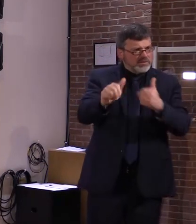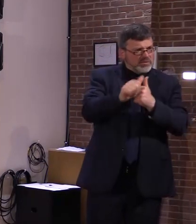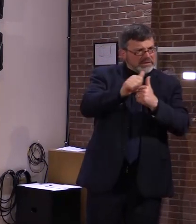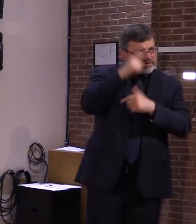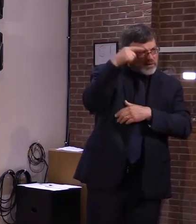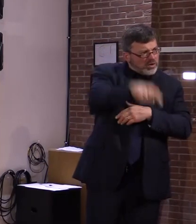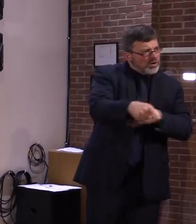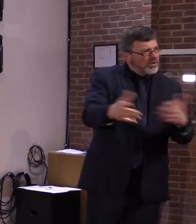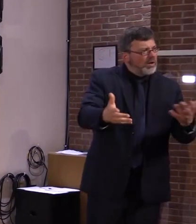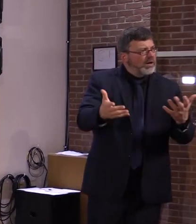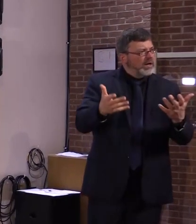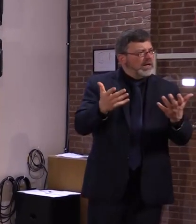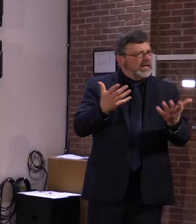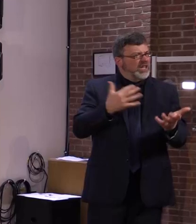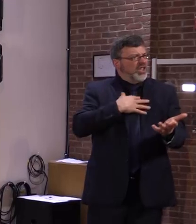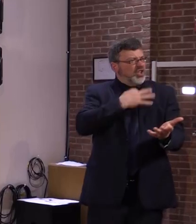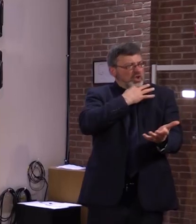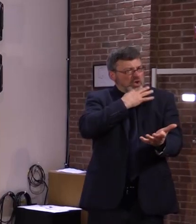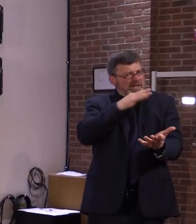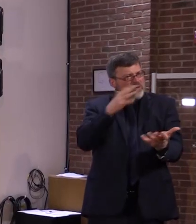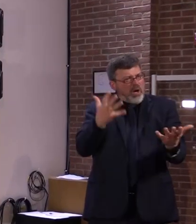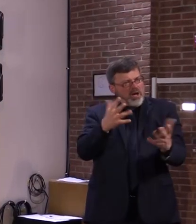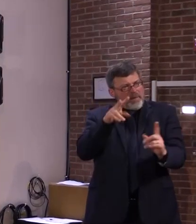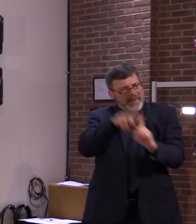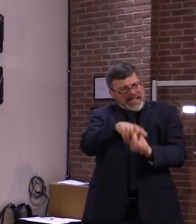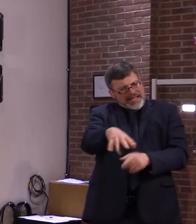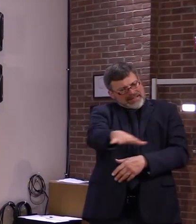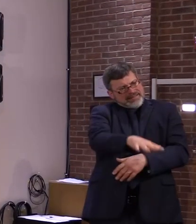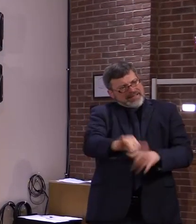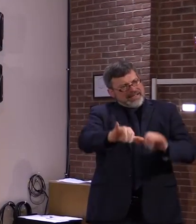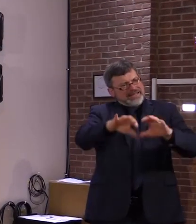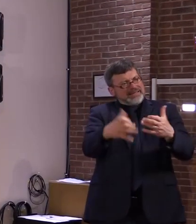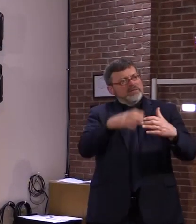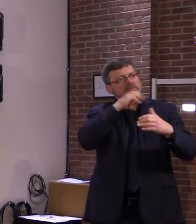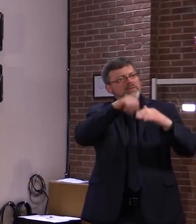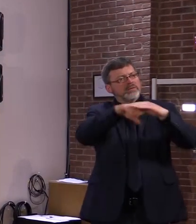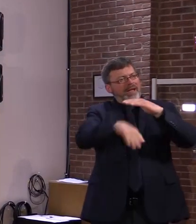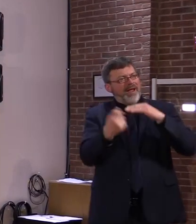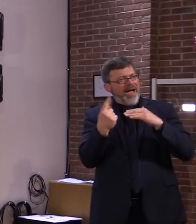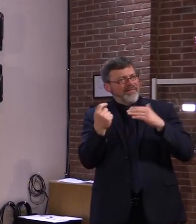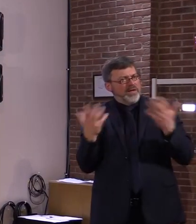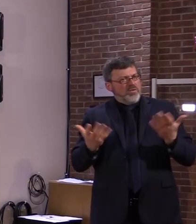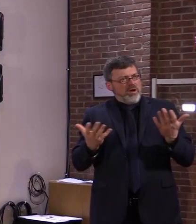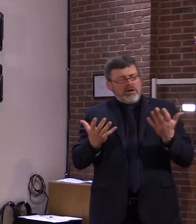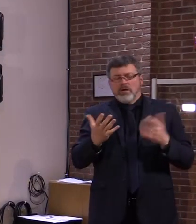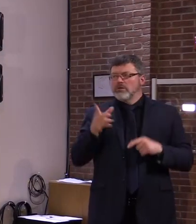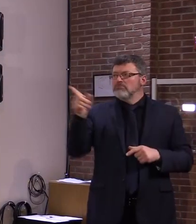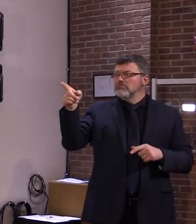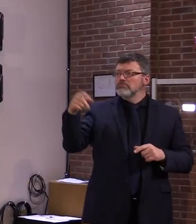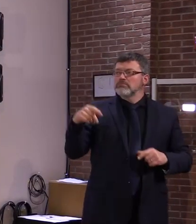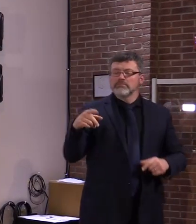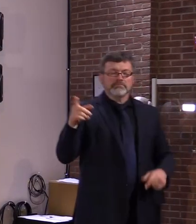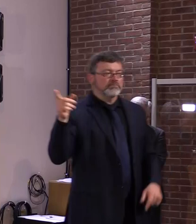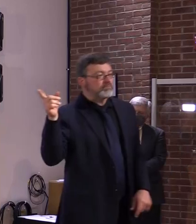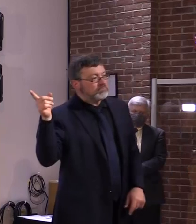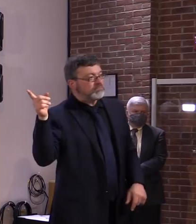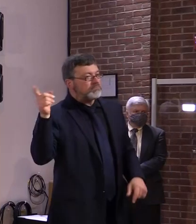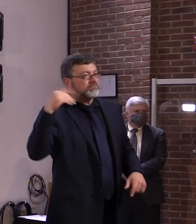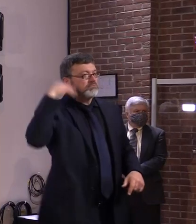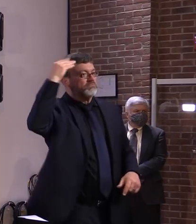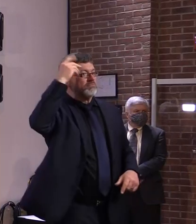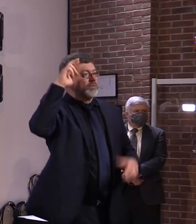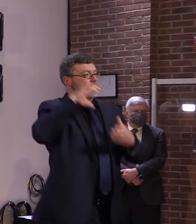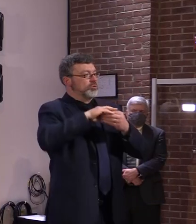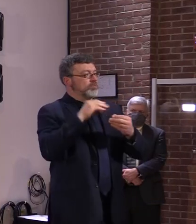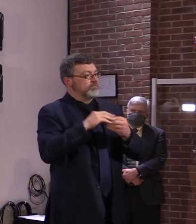kids? Sure. So they're part of the population that still, but hopefully not for too much